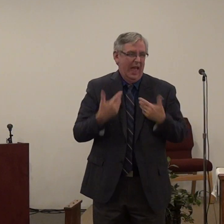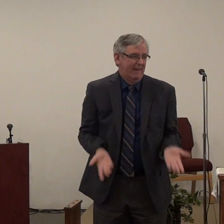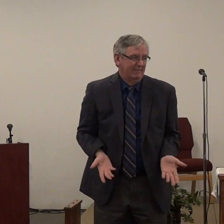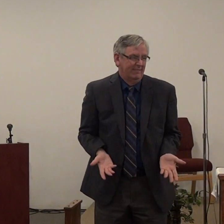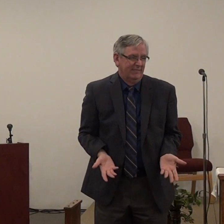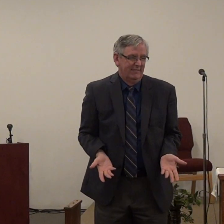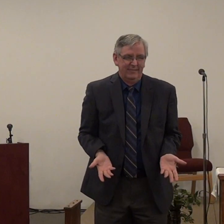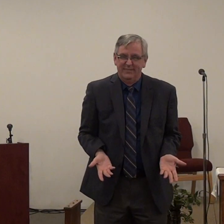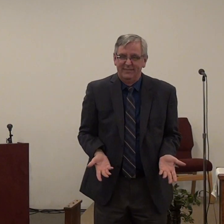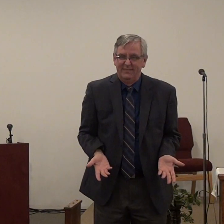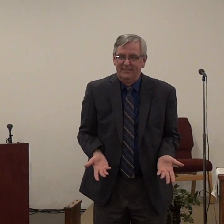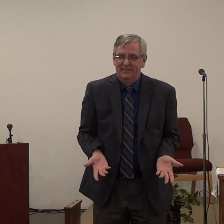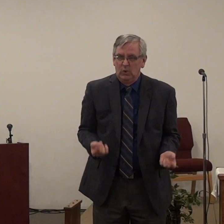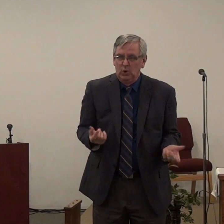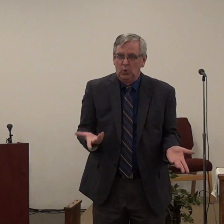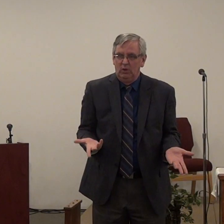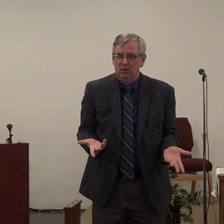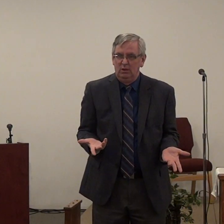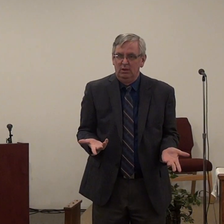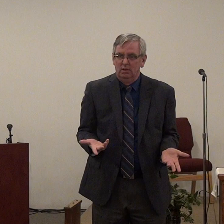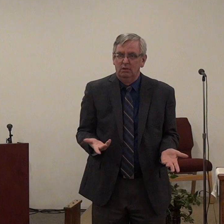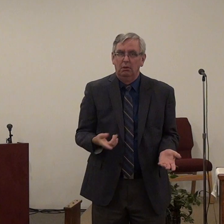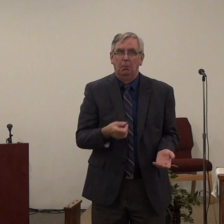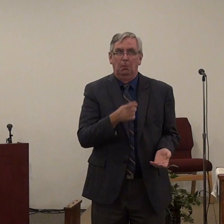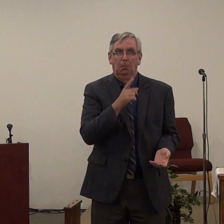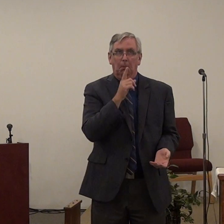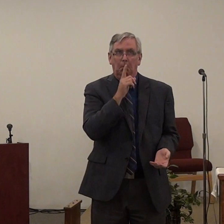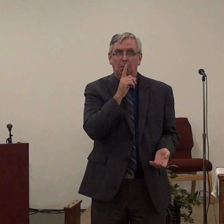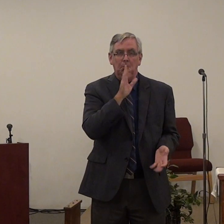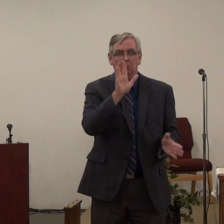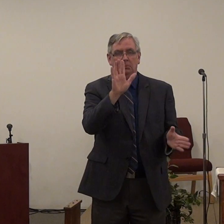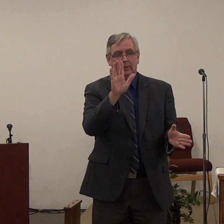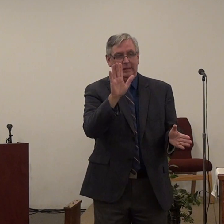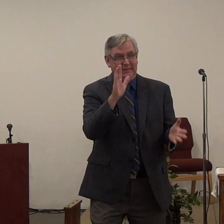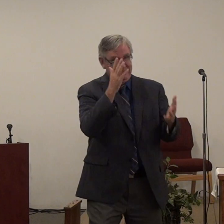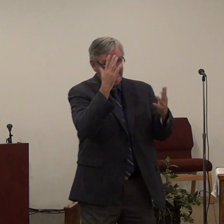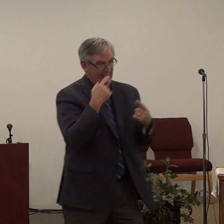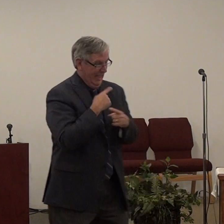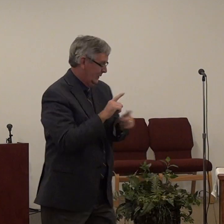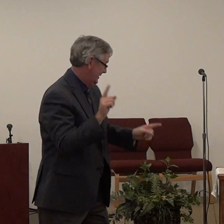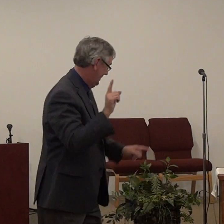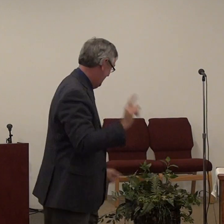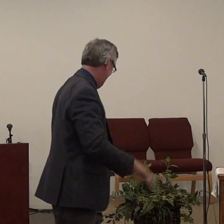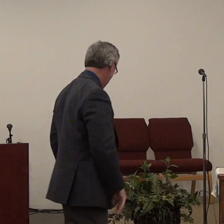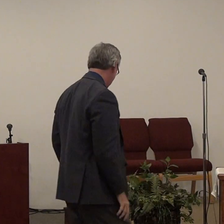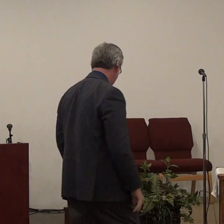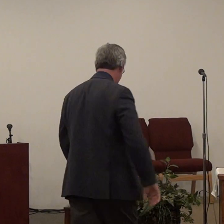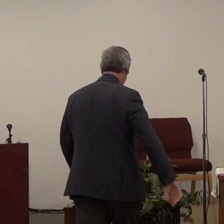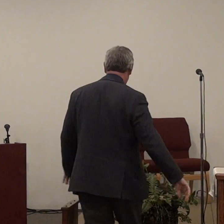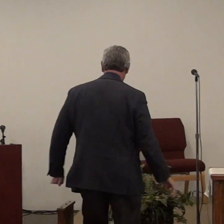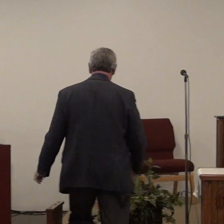with the message that you have? What are you doing? Are you telling anybody?